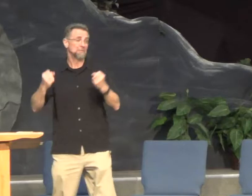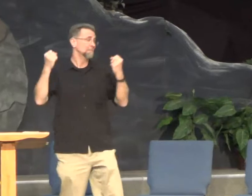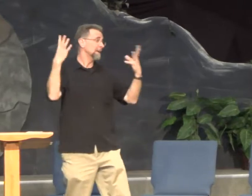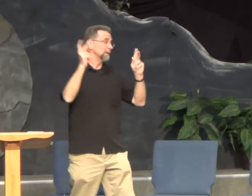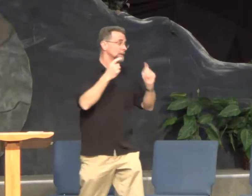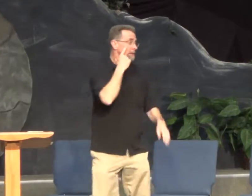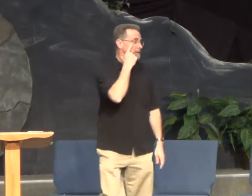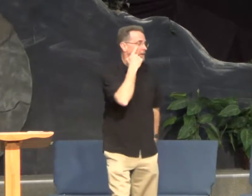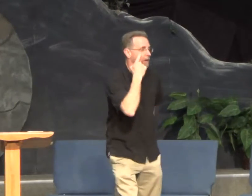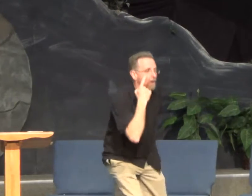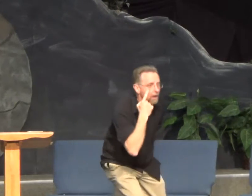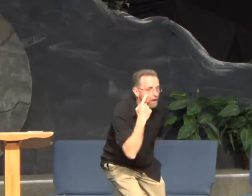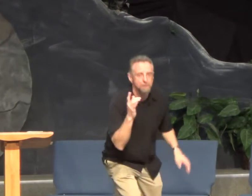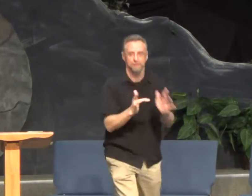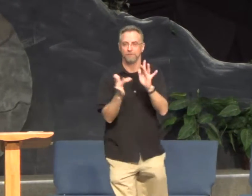They're seeking help. There are many people who doubt